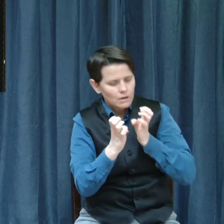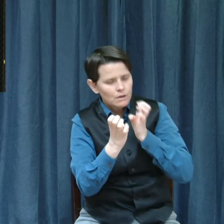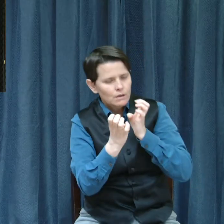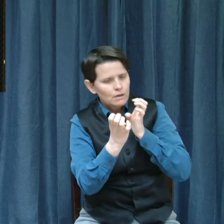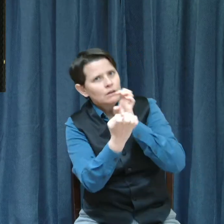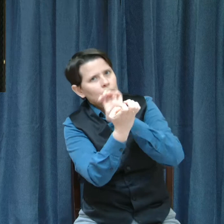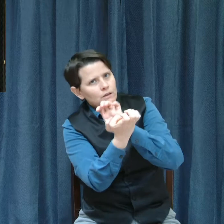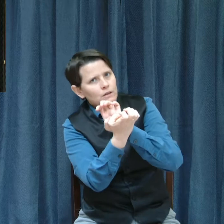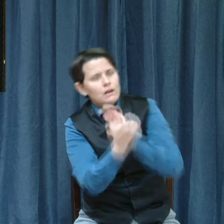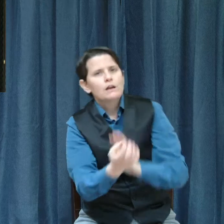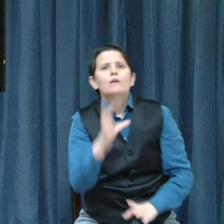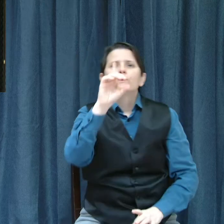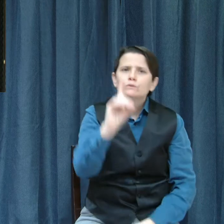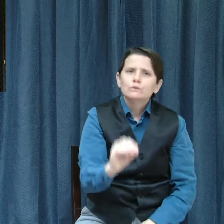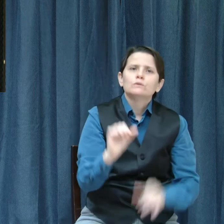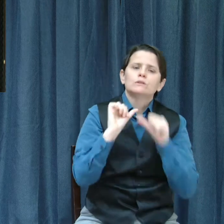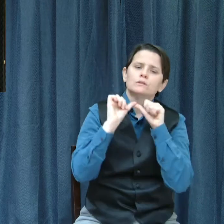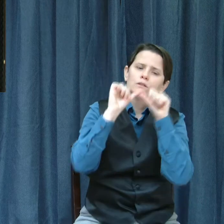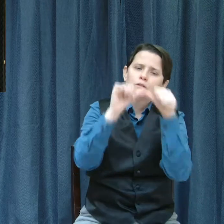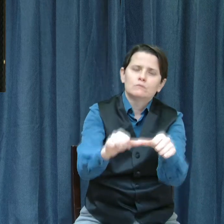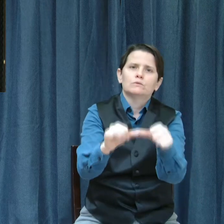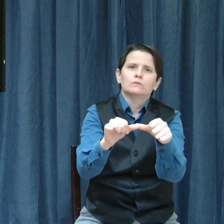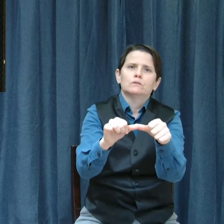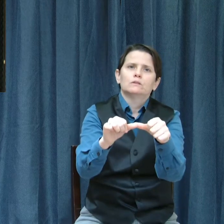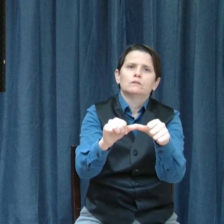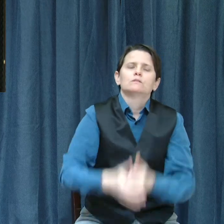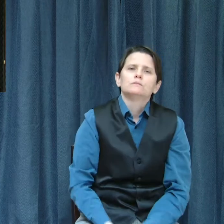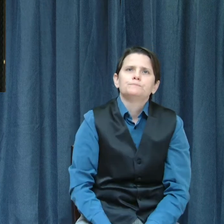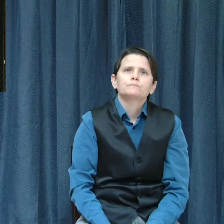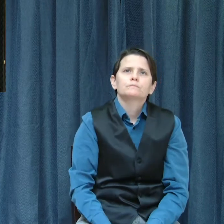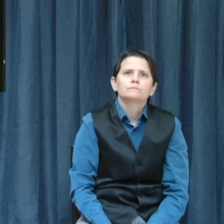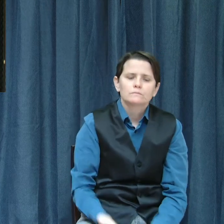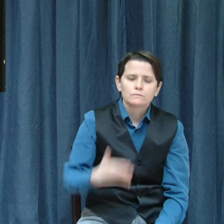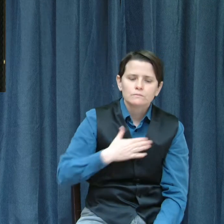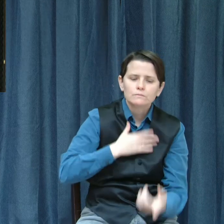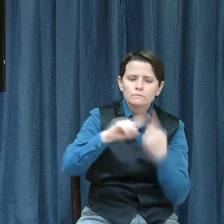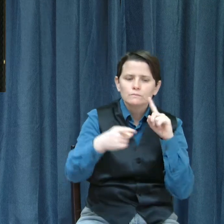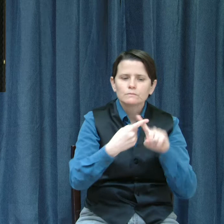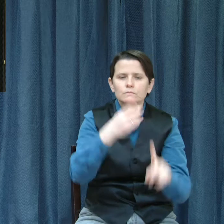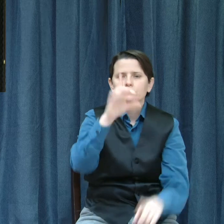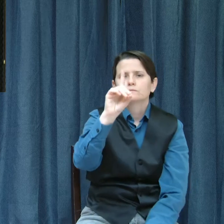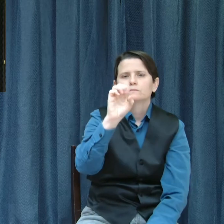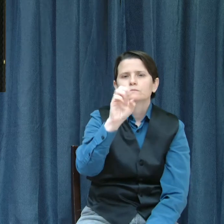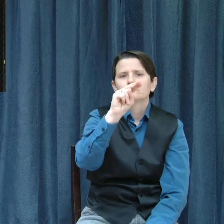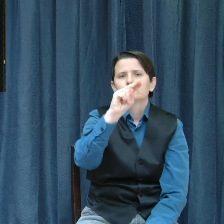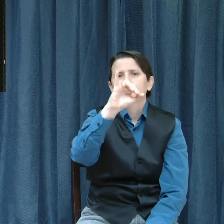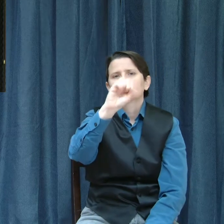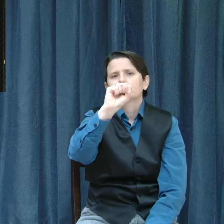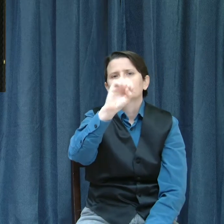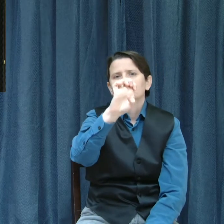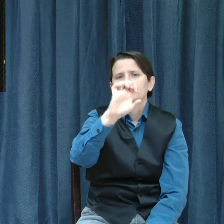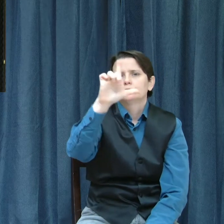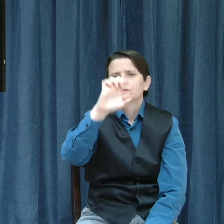again and again. My friend Denise Lee, she's a phenomenal activist. She's